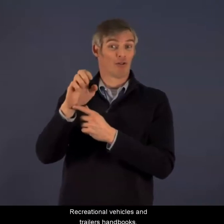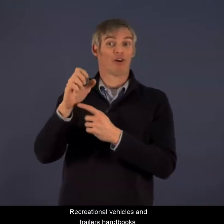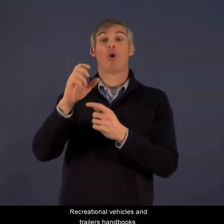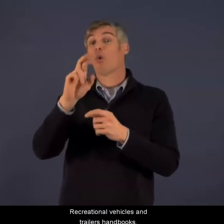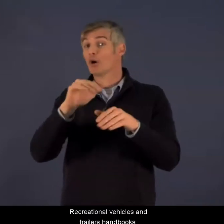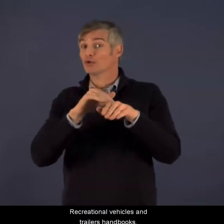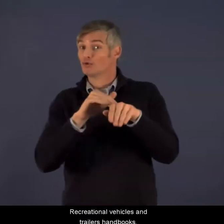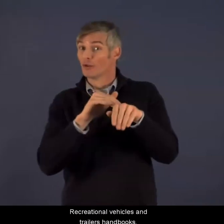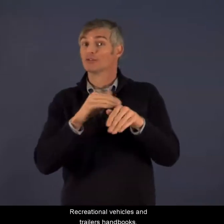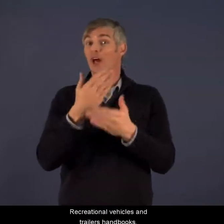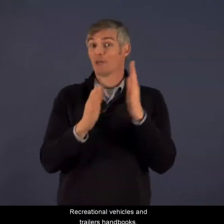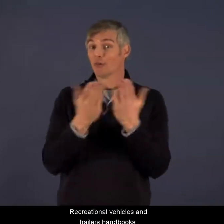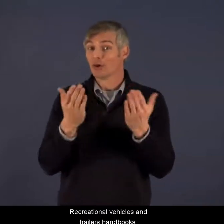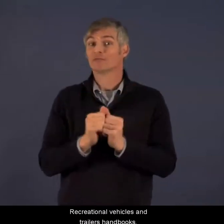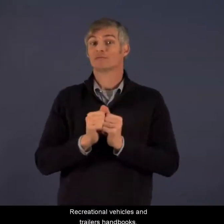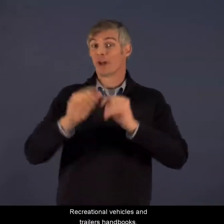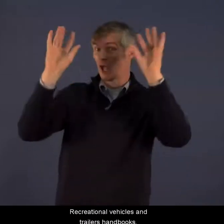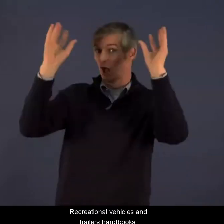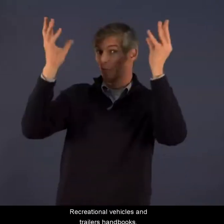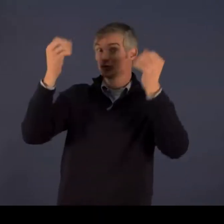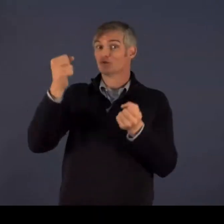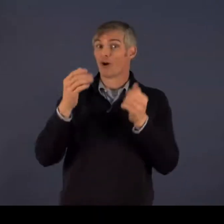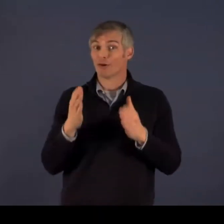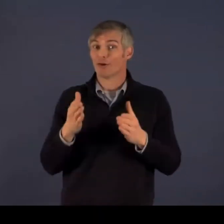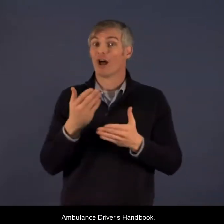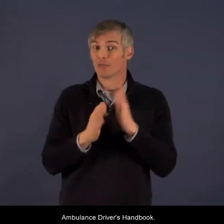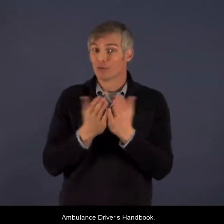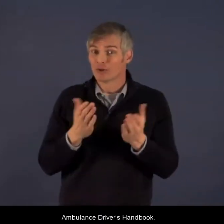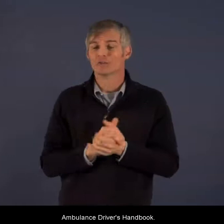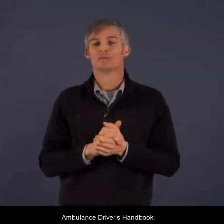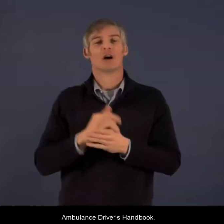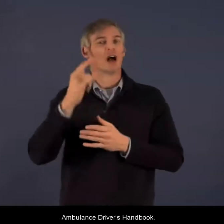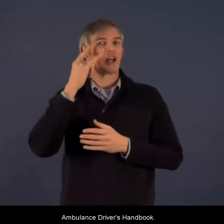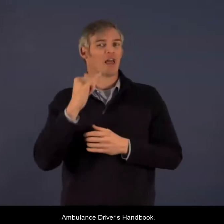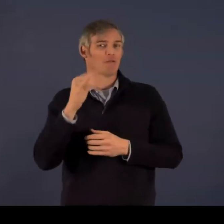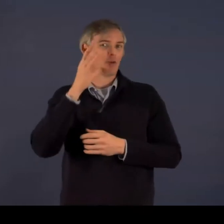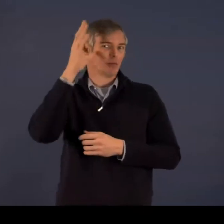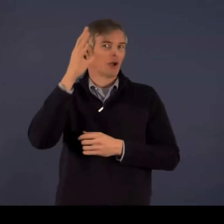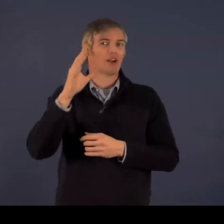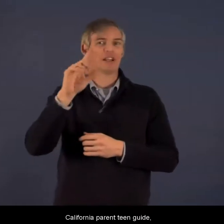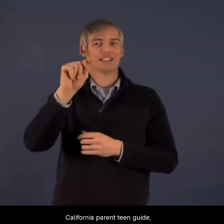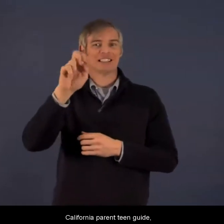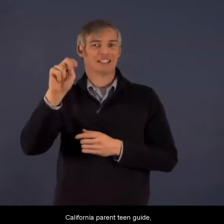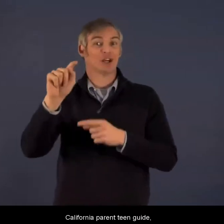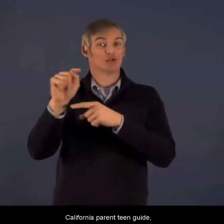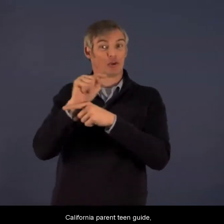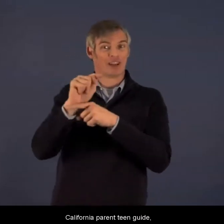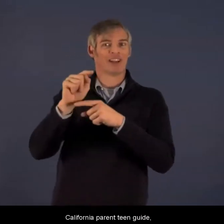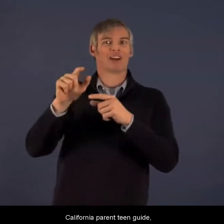Recreational Vehicles and Trailers Handbook, Ambulance Driver's Handbook, California Parent Teen